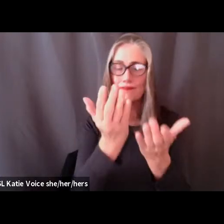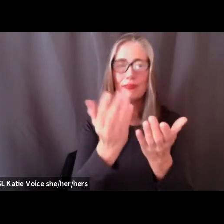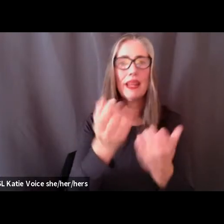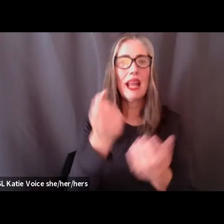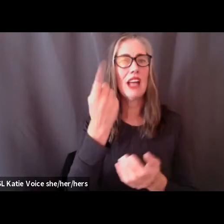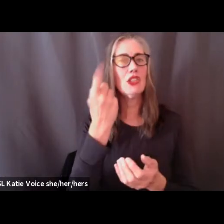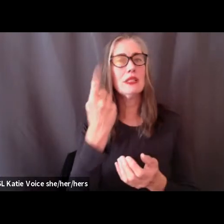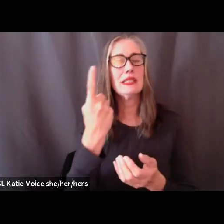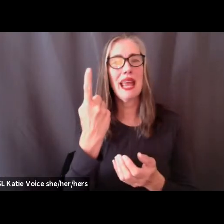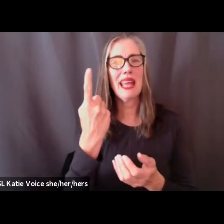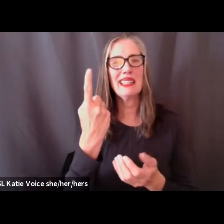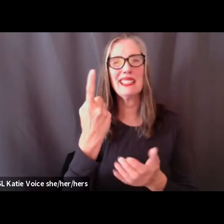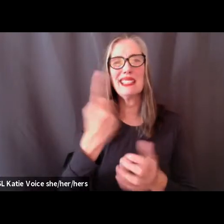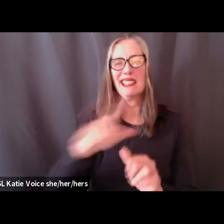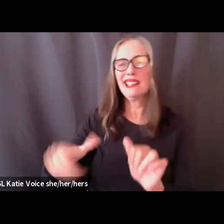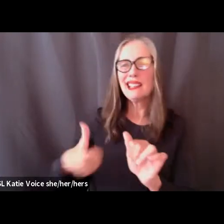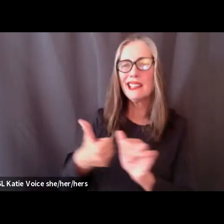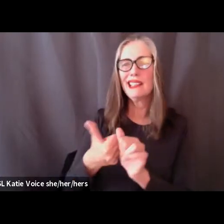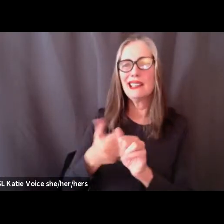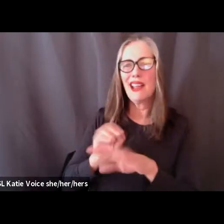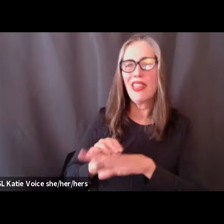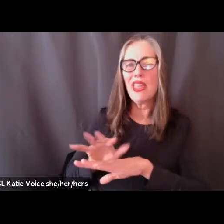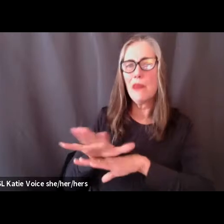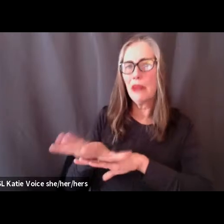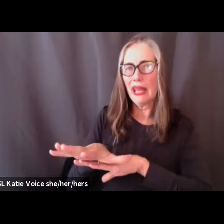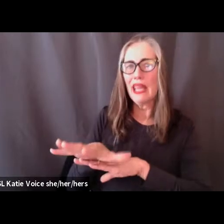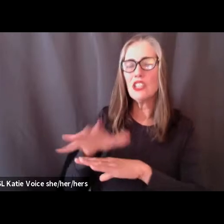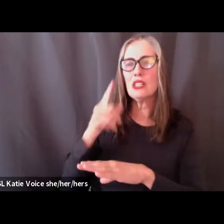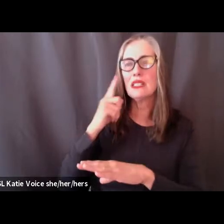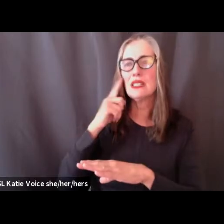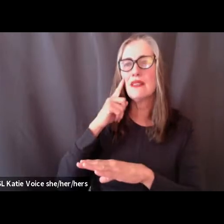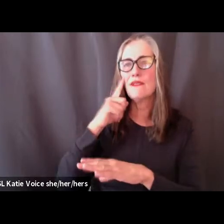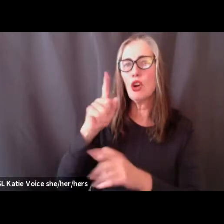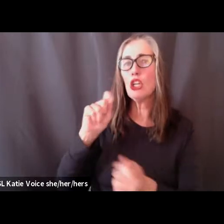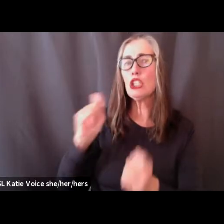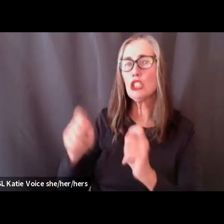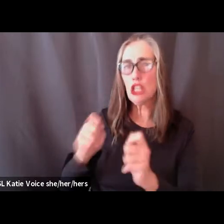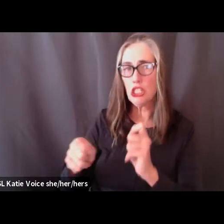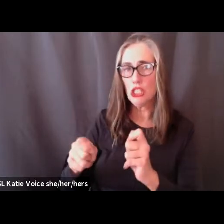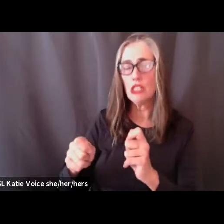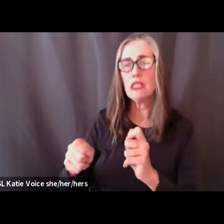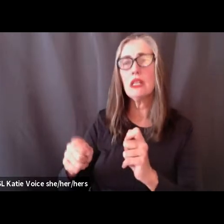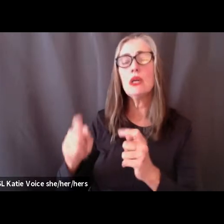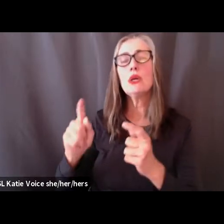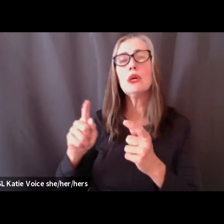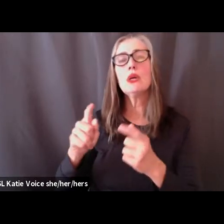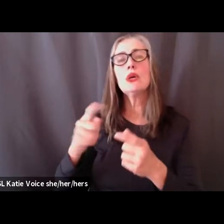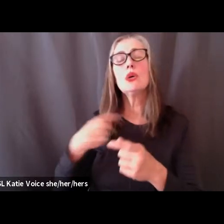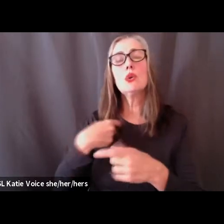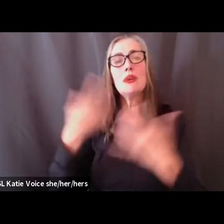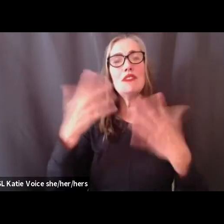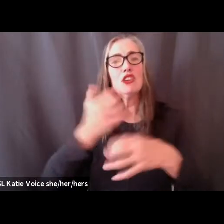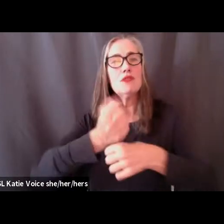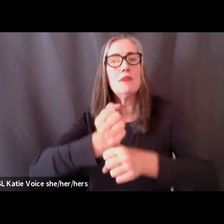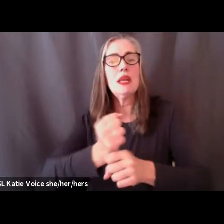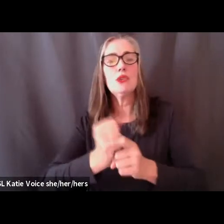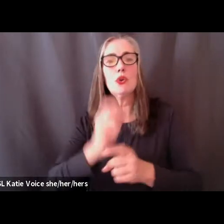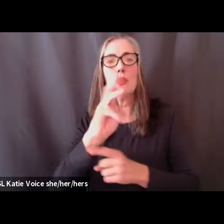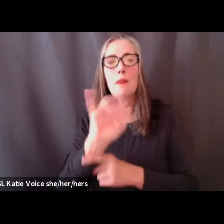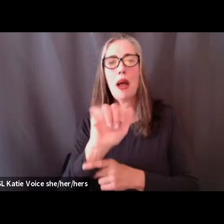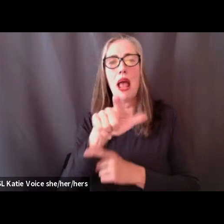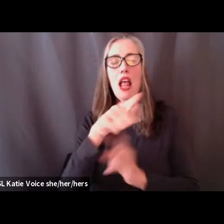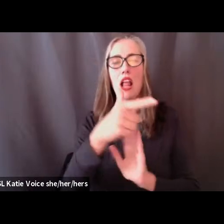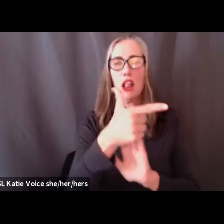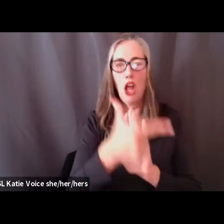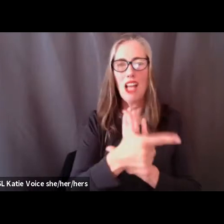what the implications are of some changes that we made to the bylaws since the